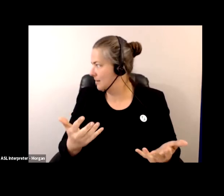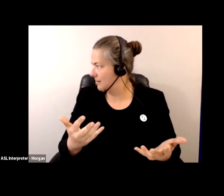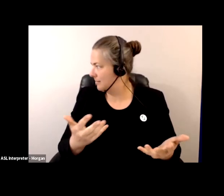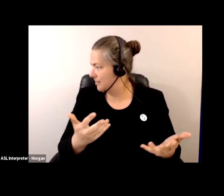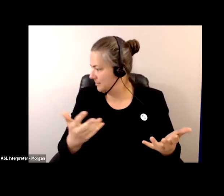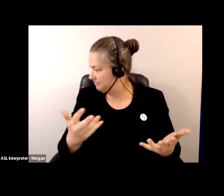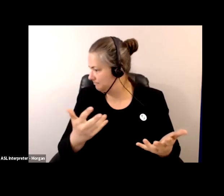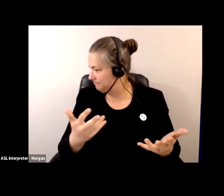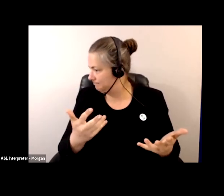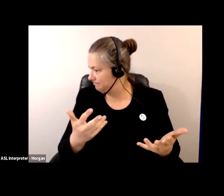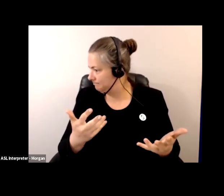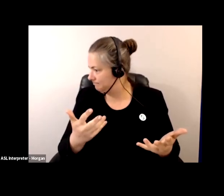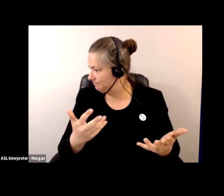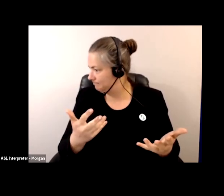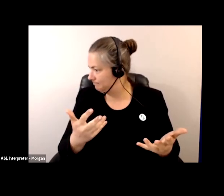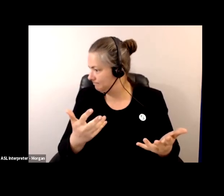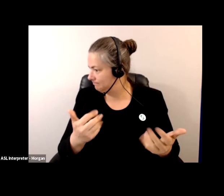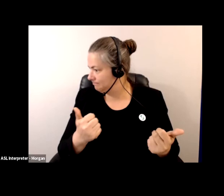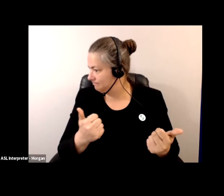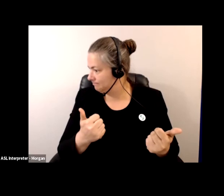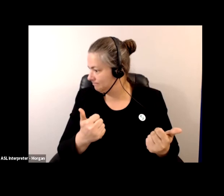when